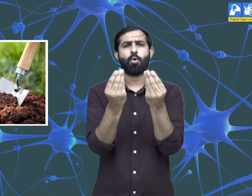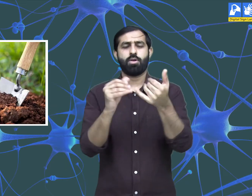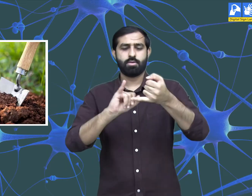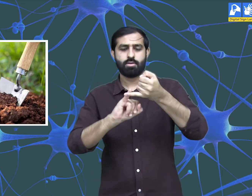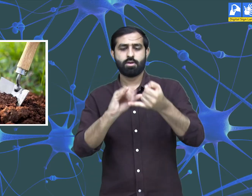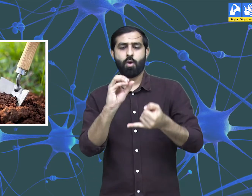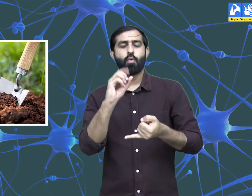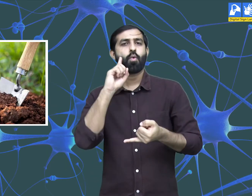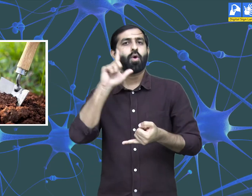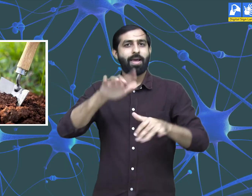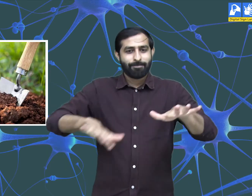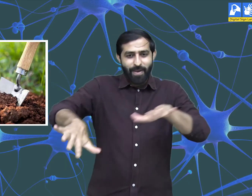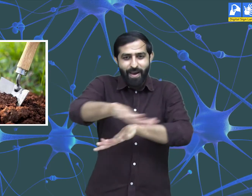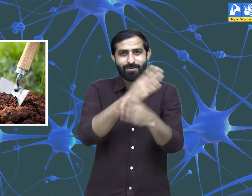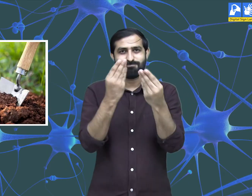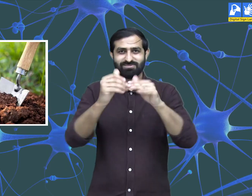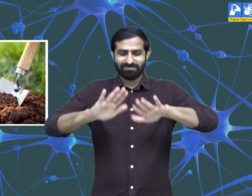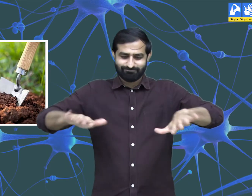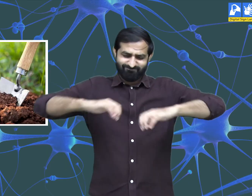Example, the growth of plants.